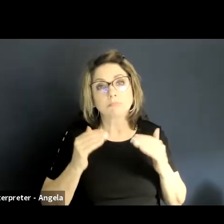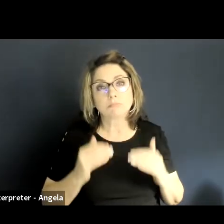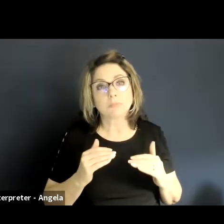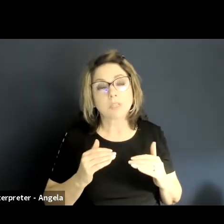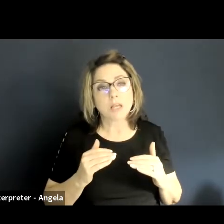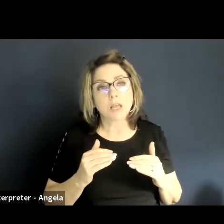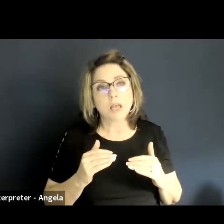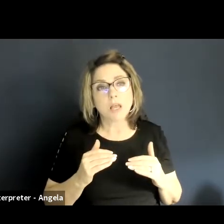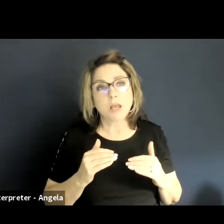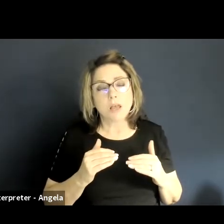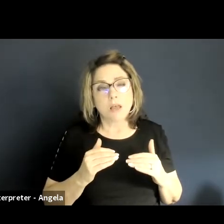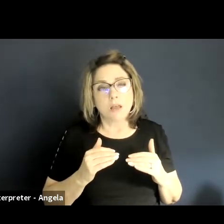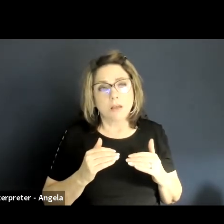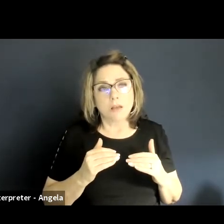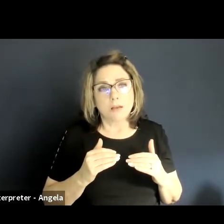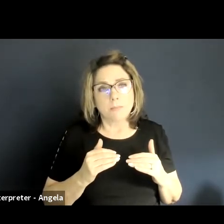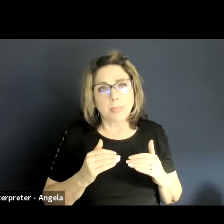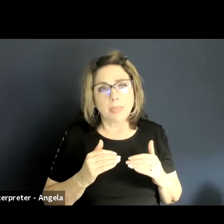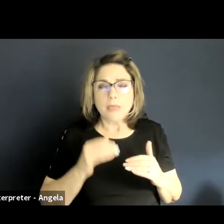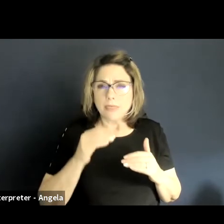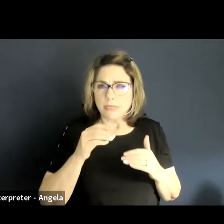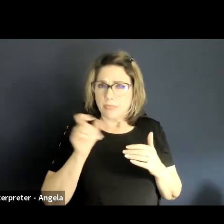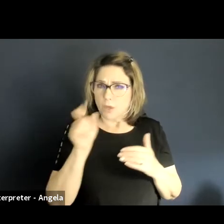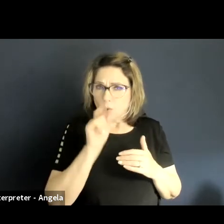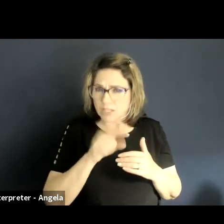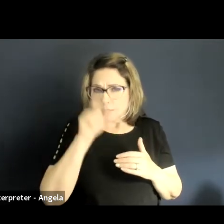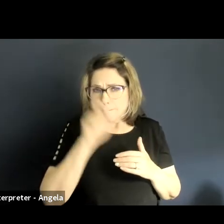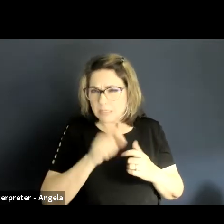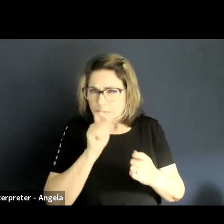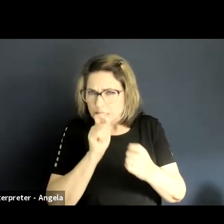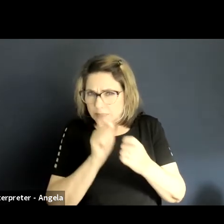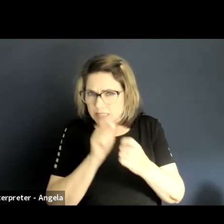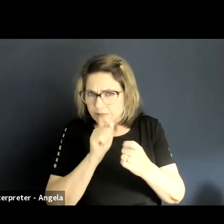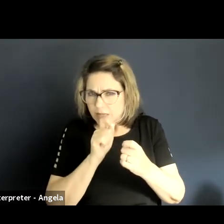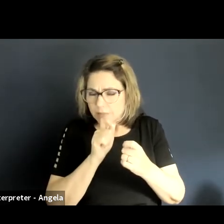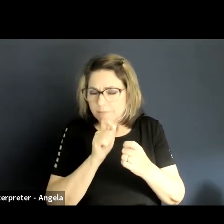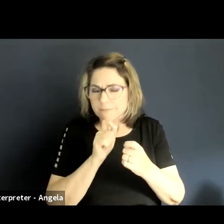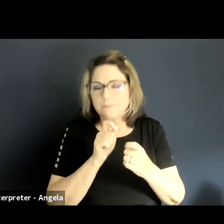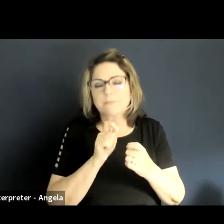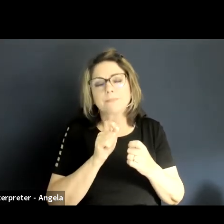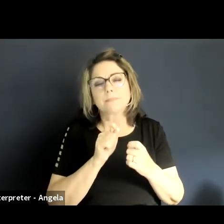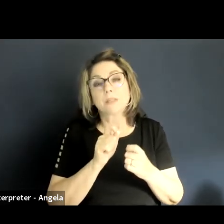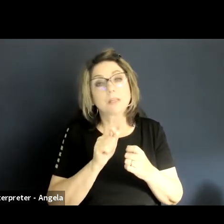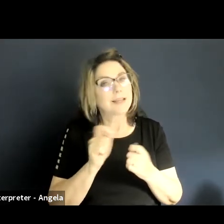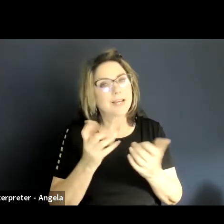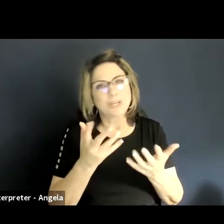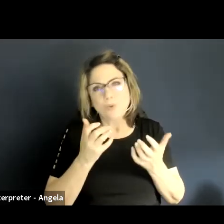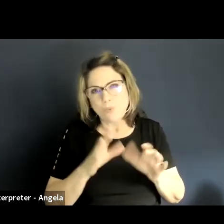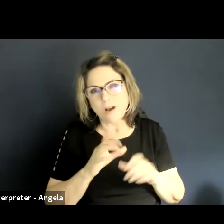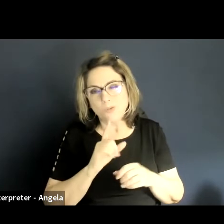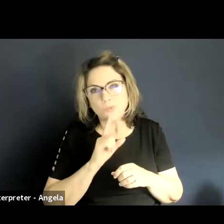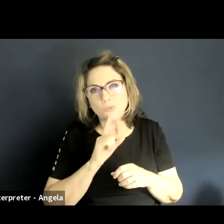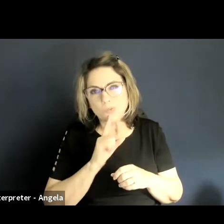So you got to keep those questions specific, but you also don't want to get into really